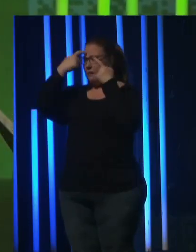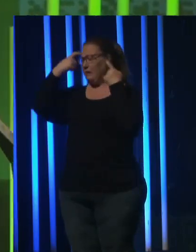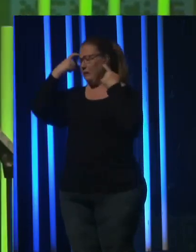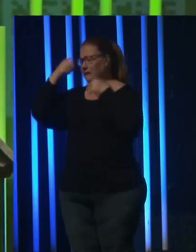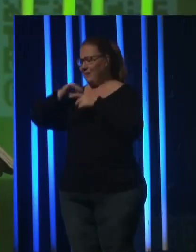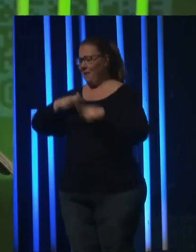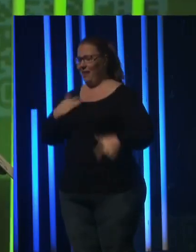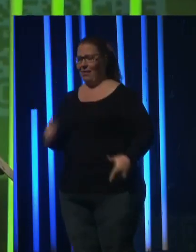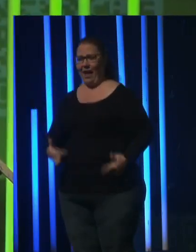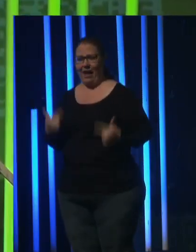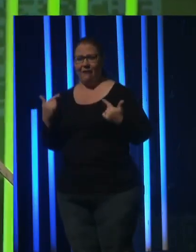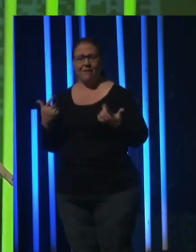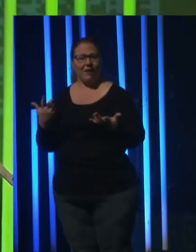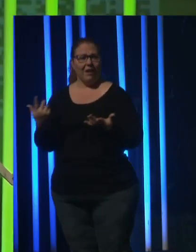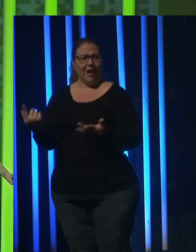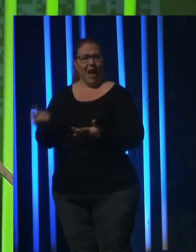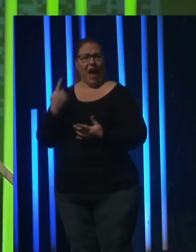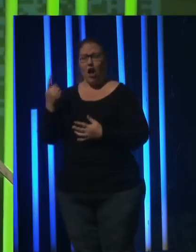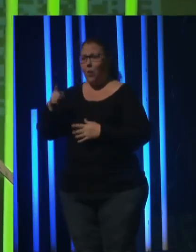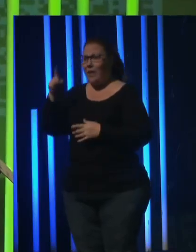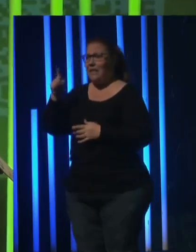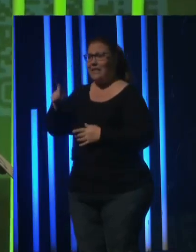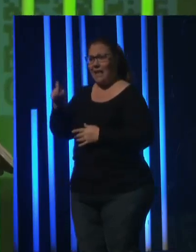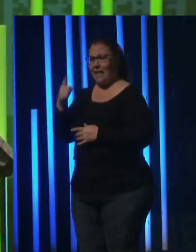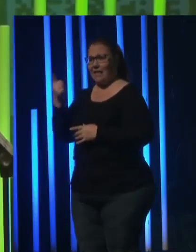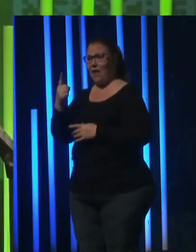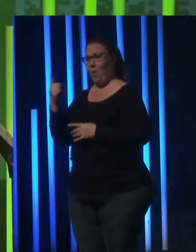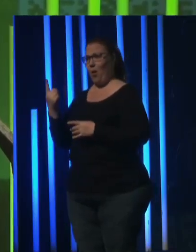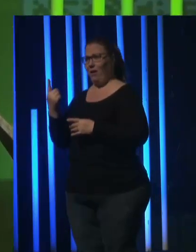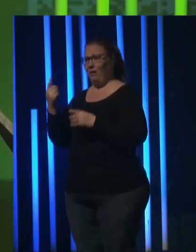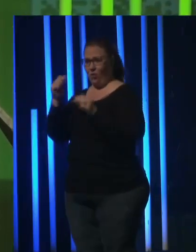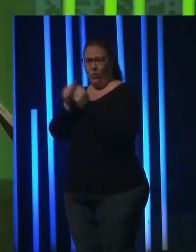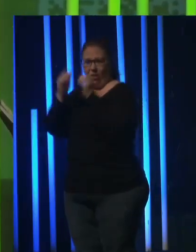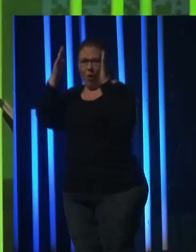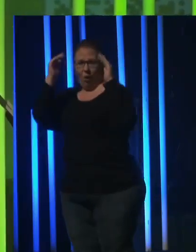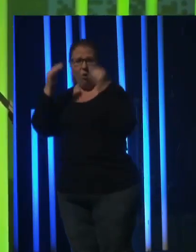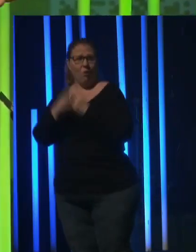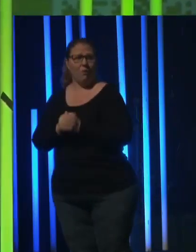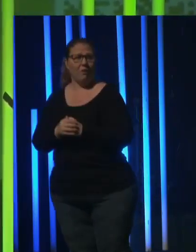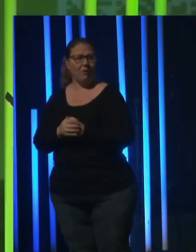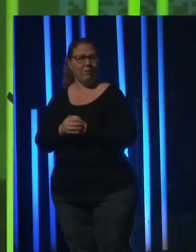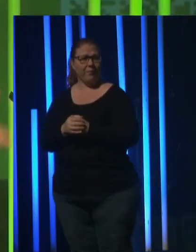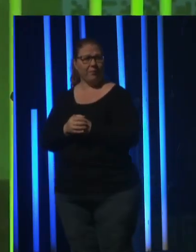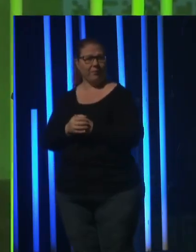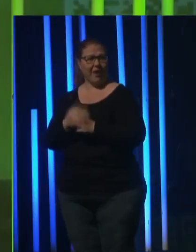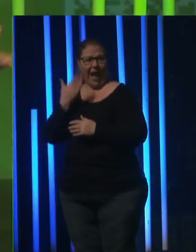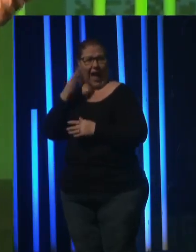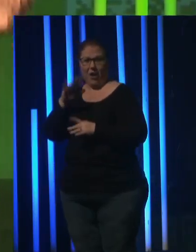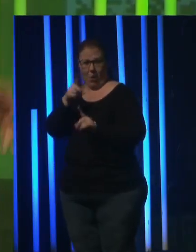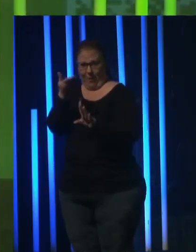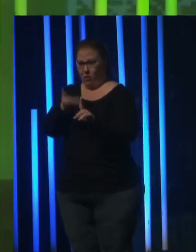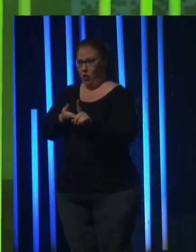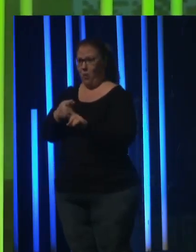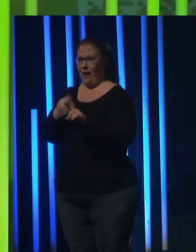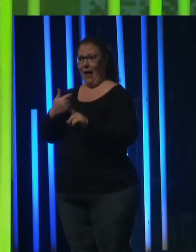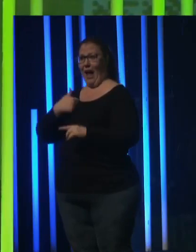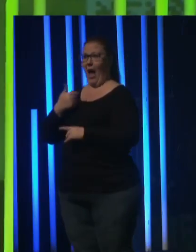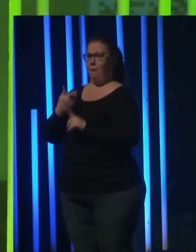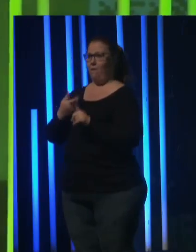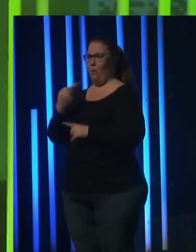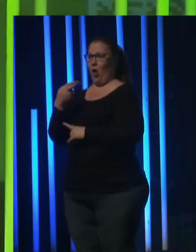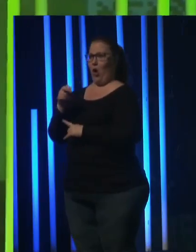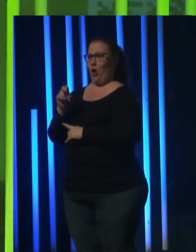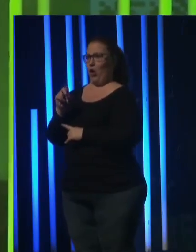life that I always needed ambassadors of hope. I don't know about you, but you know, I'm from the hood.